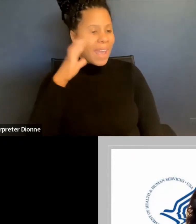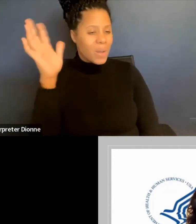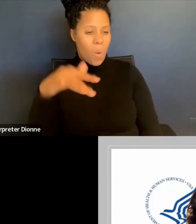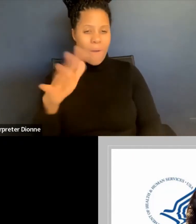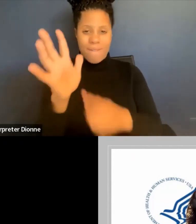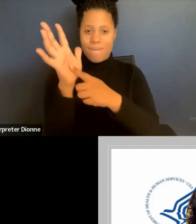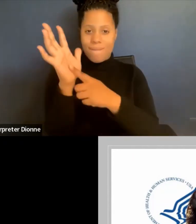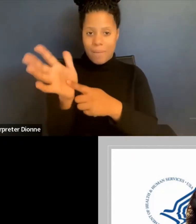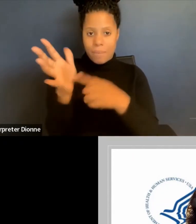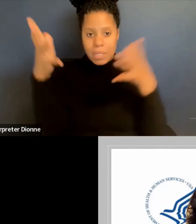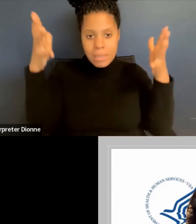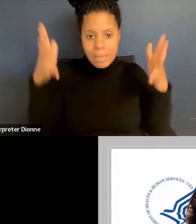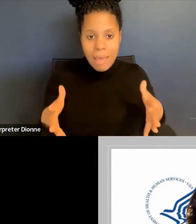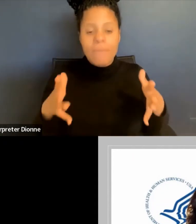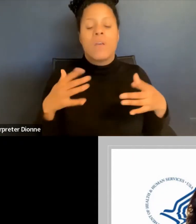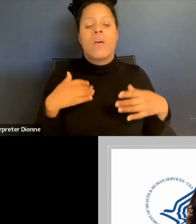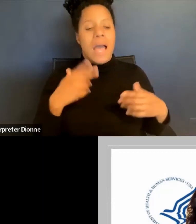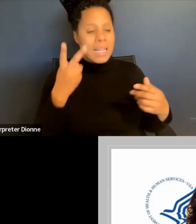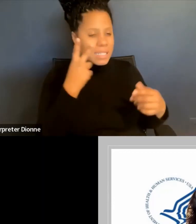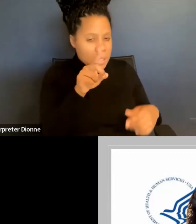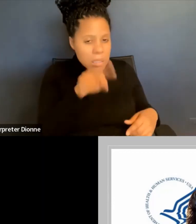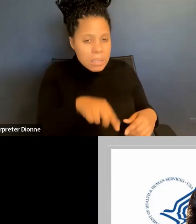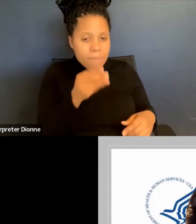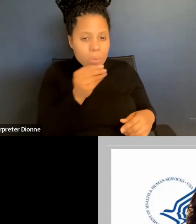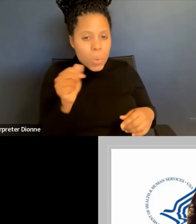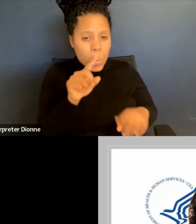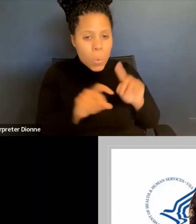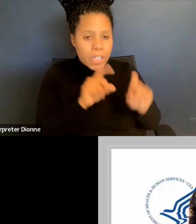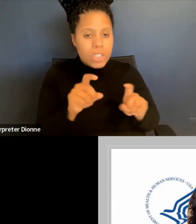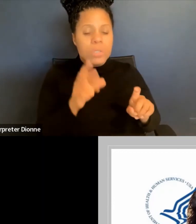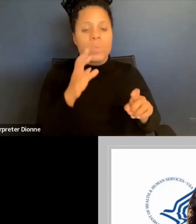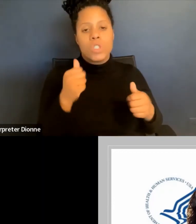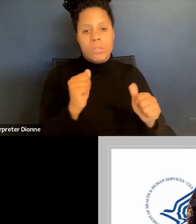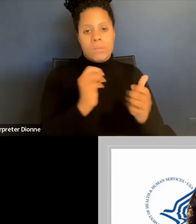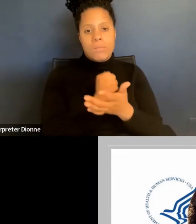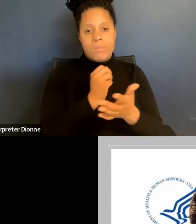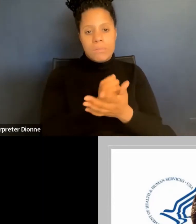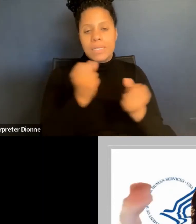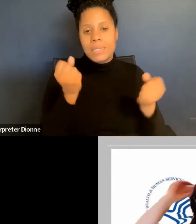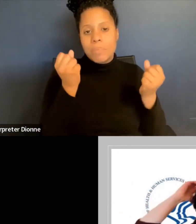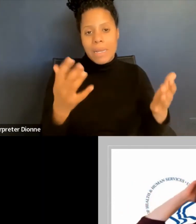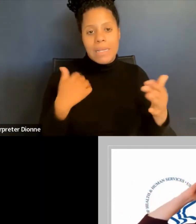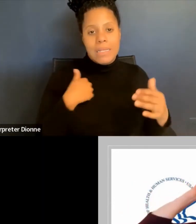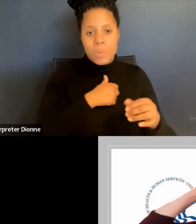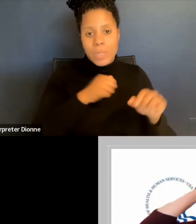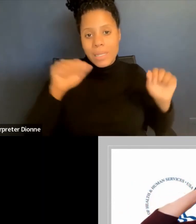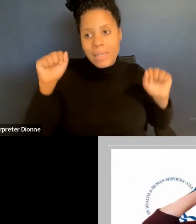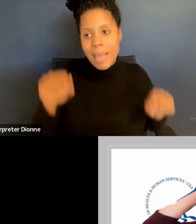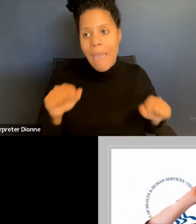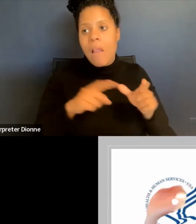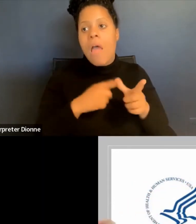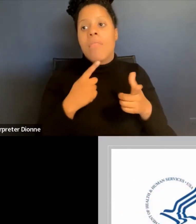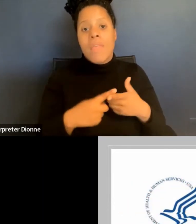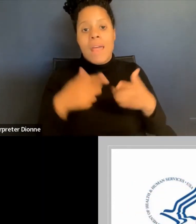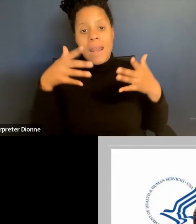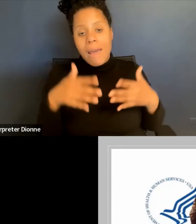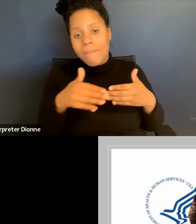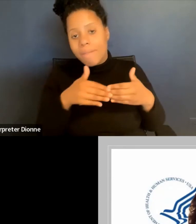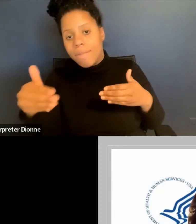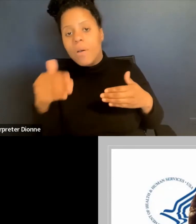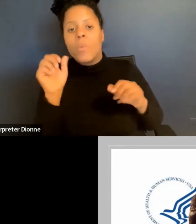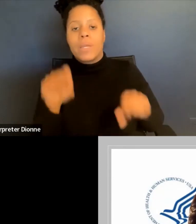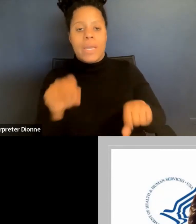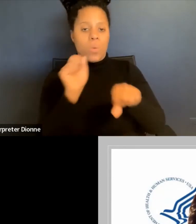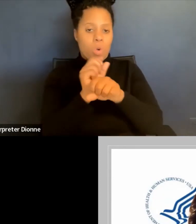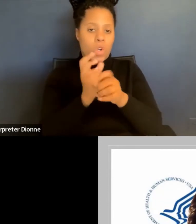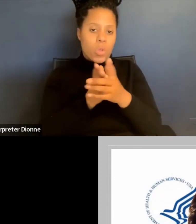so I'll try to get to as many as I can. And any additional ones we can work through the ACL centers. I